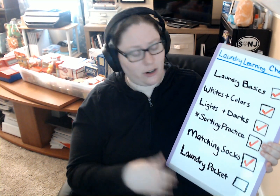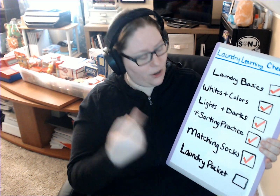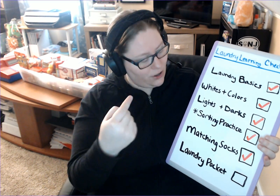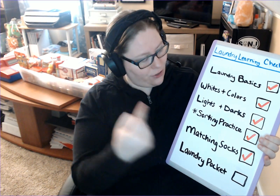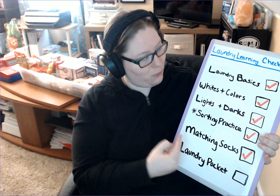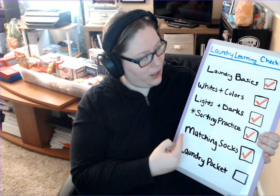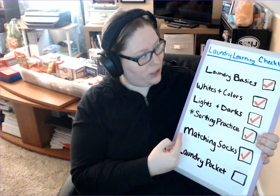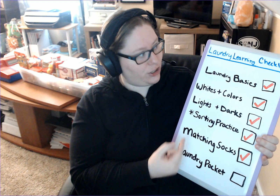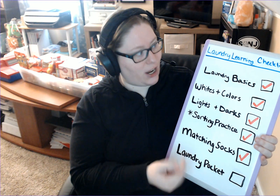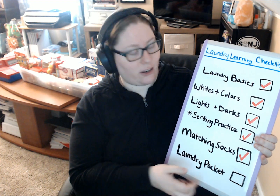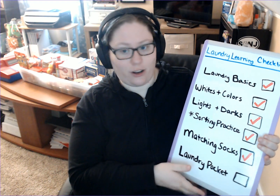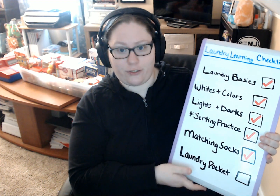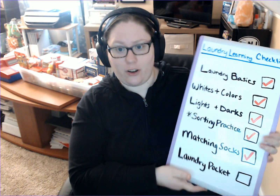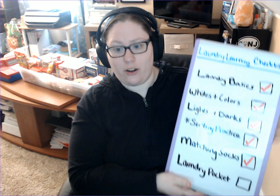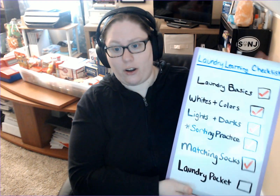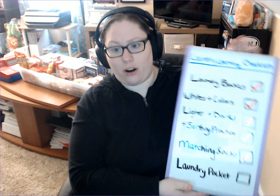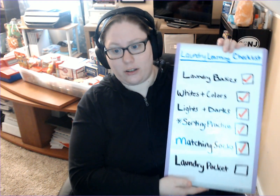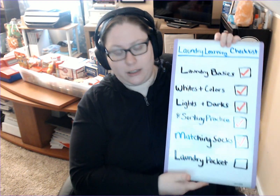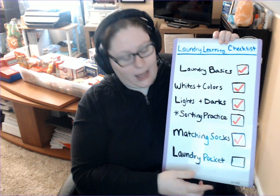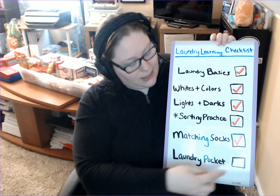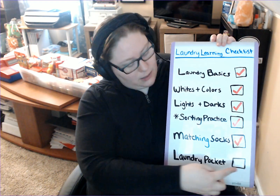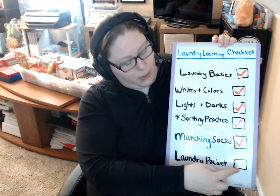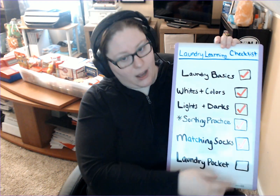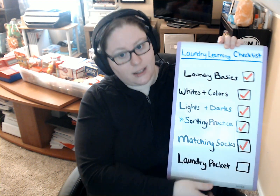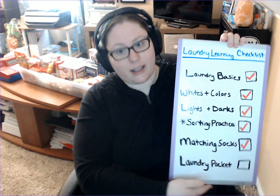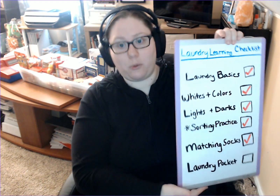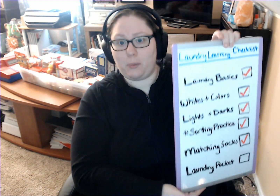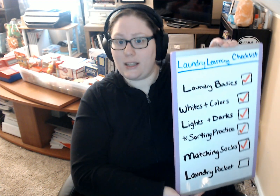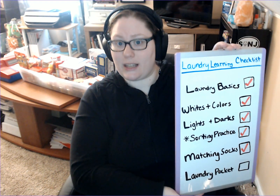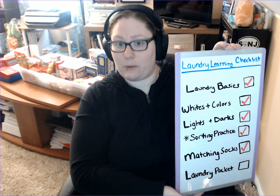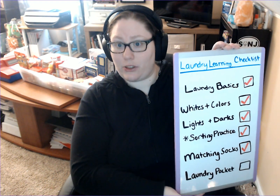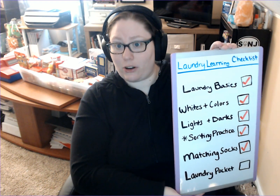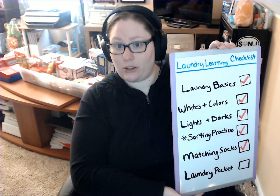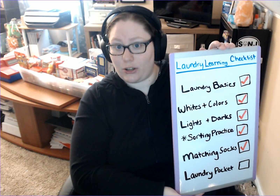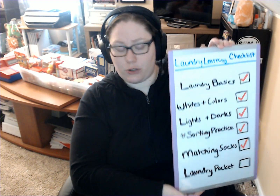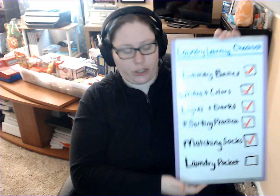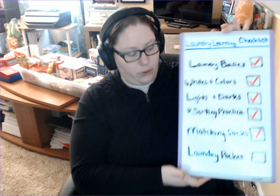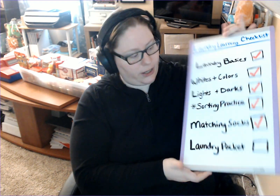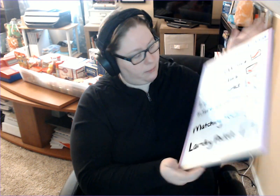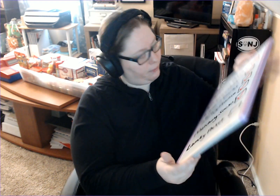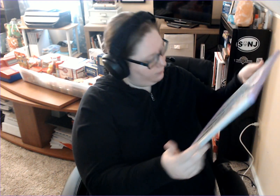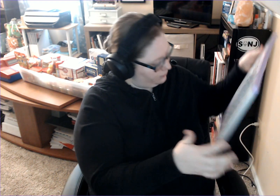then we can check off our last box and we'll be done with our laundry unit.